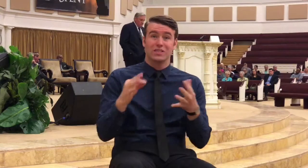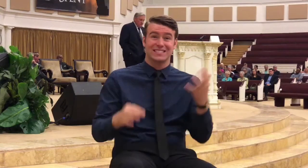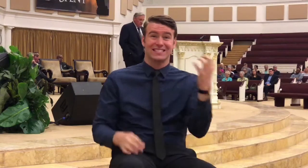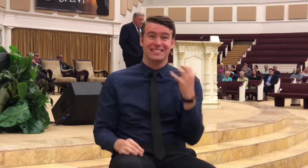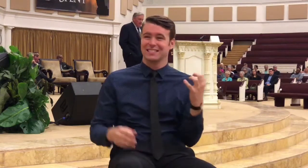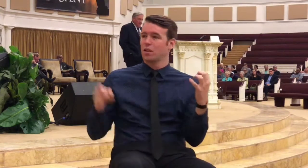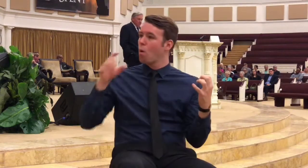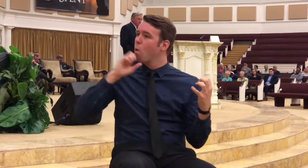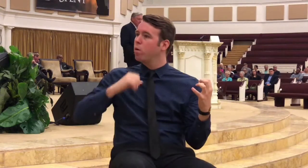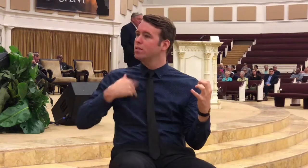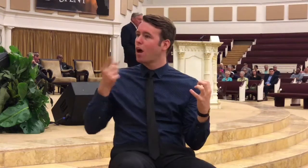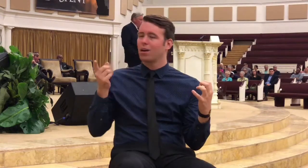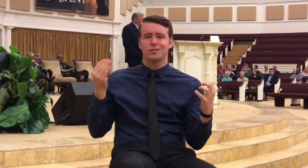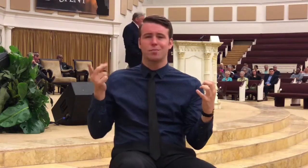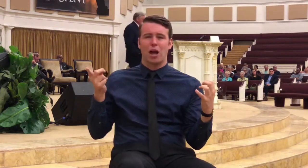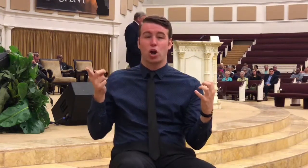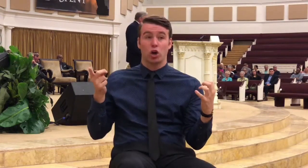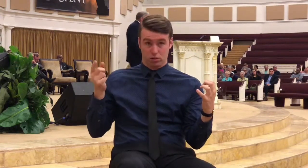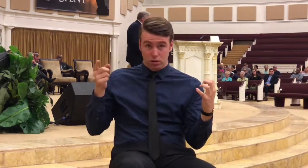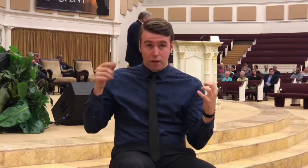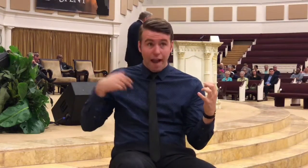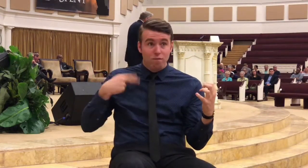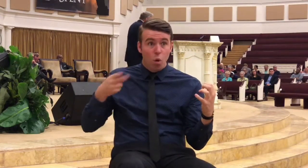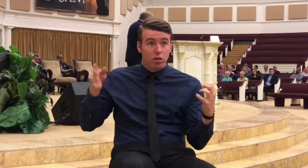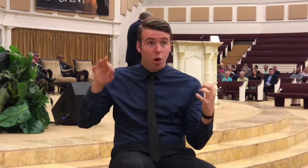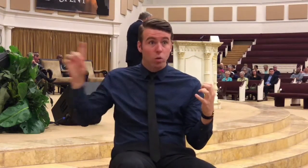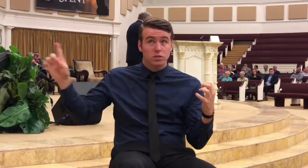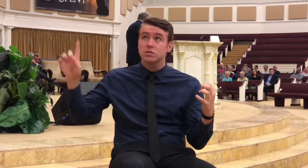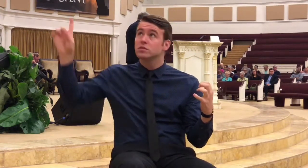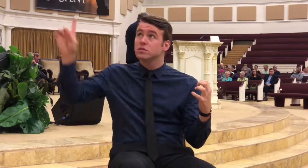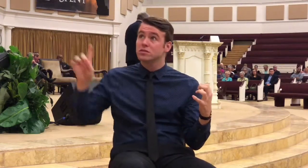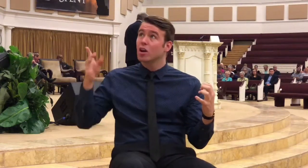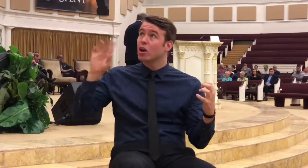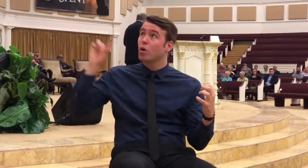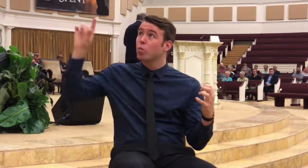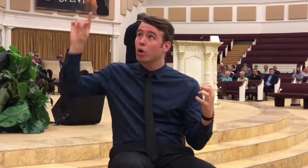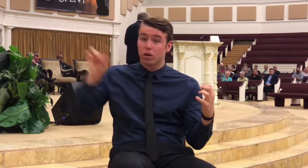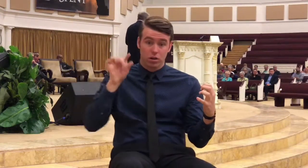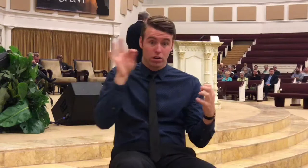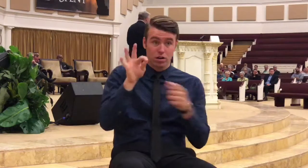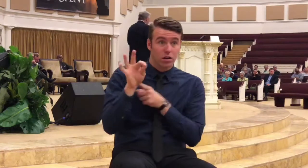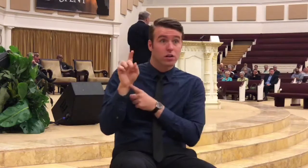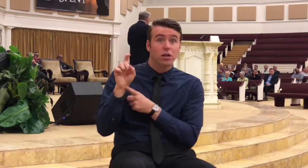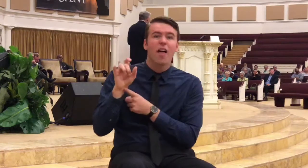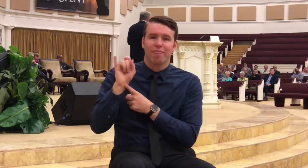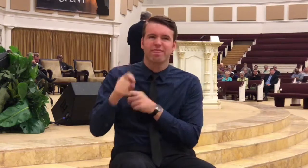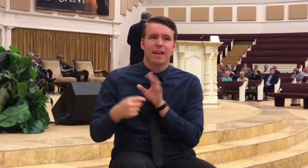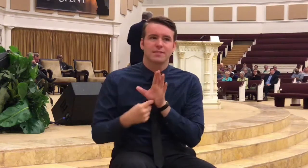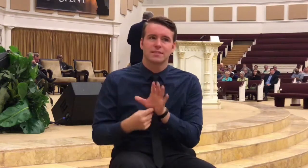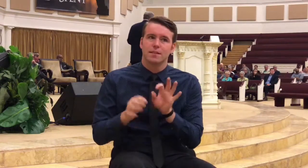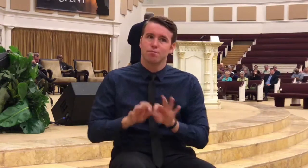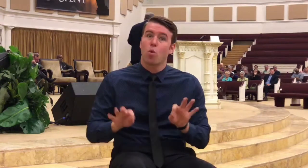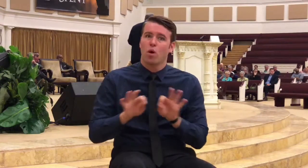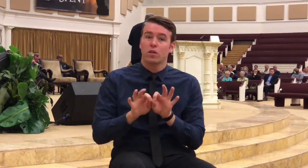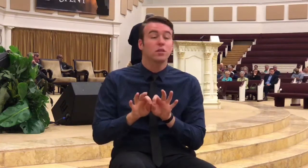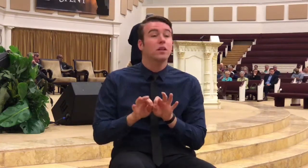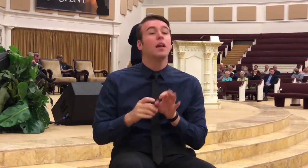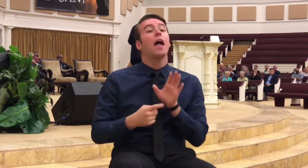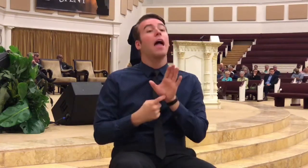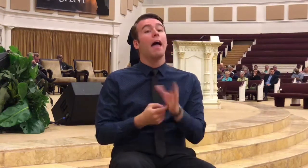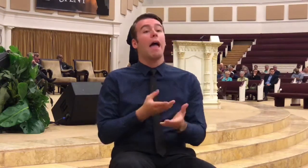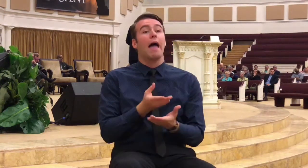old. It matters if they're in the Holy Ghost and have the Word of God. And a living example of that